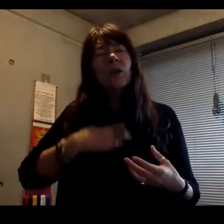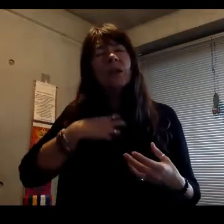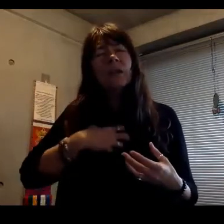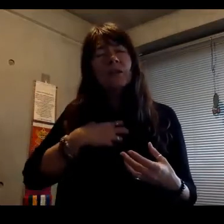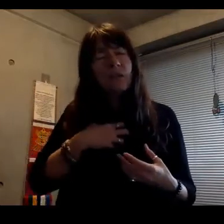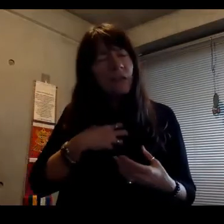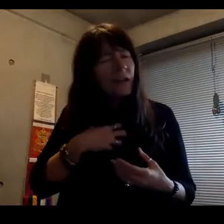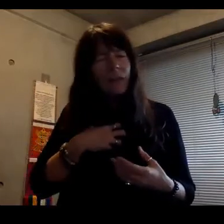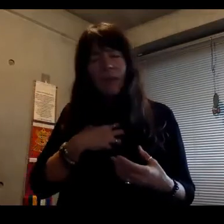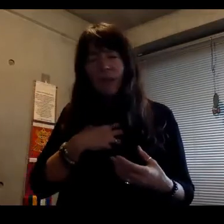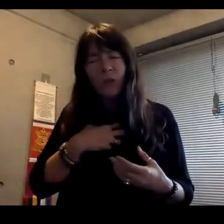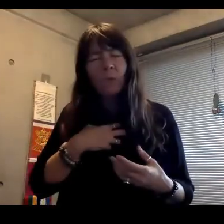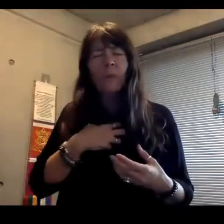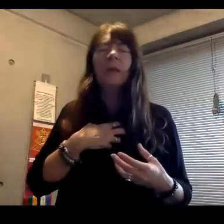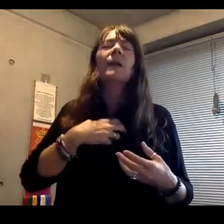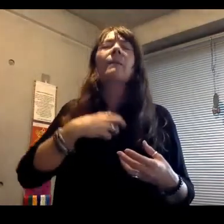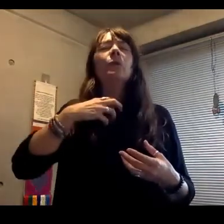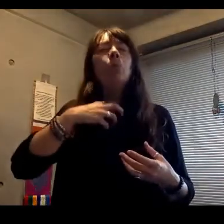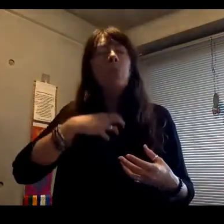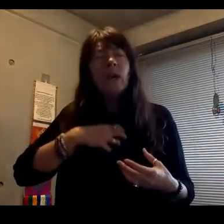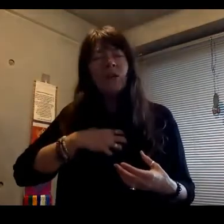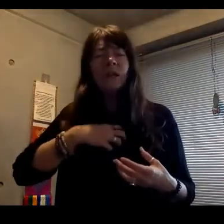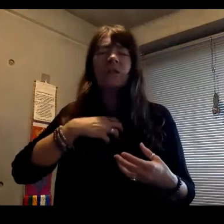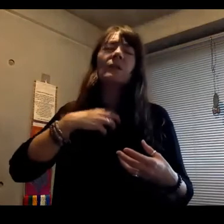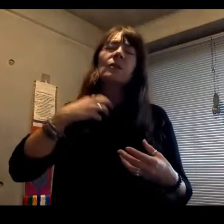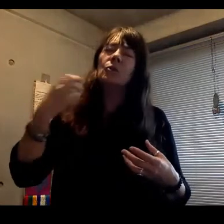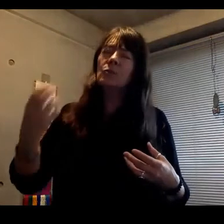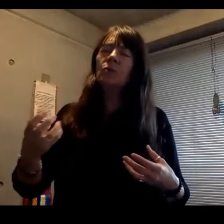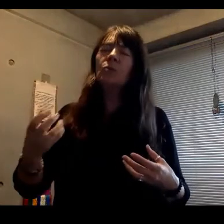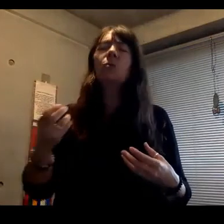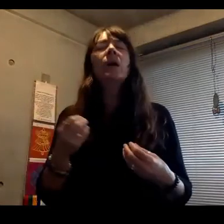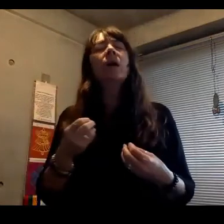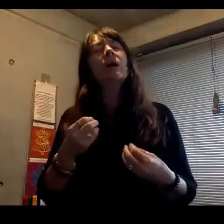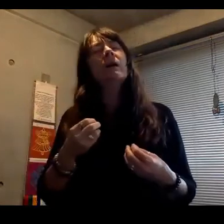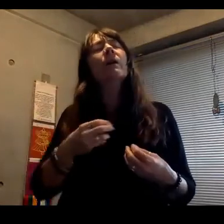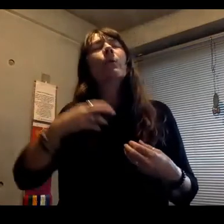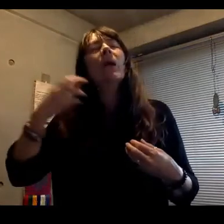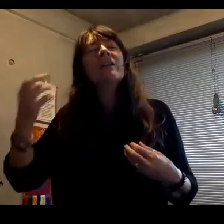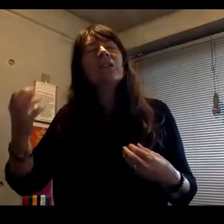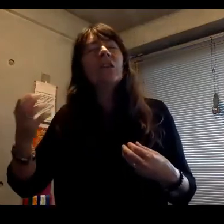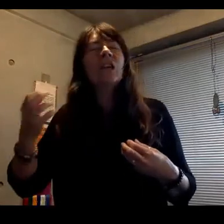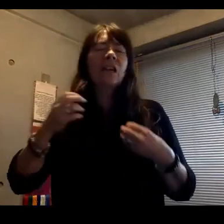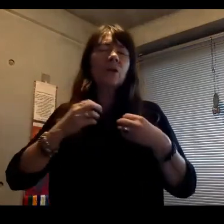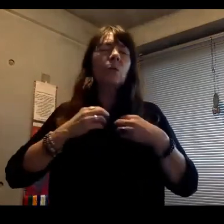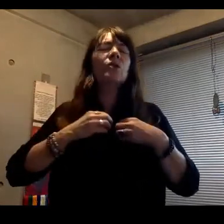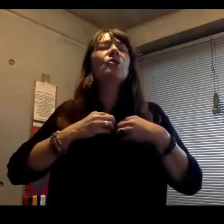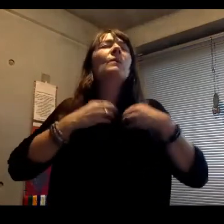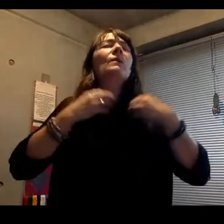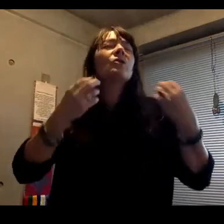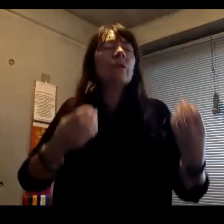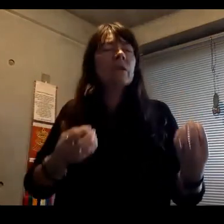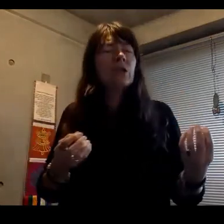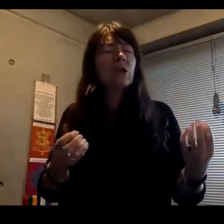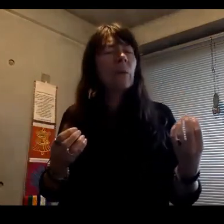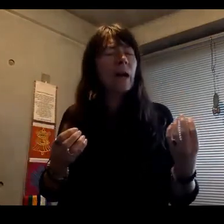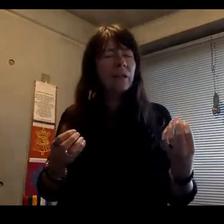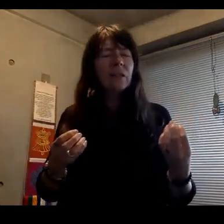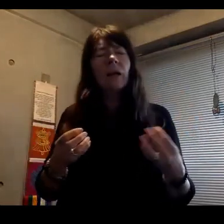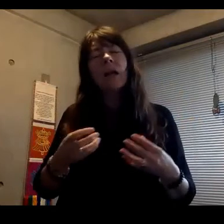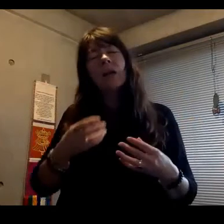the goodness that resides in each human that wishes to do the right thing, wishes to be of service